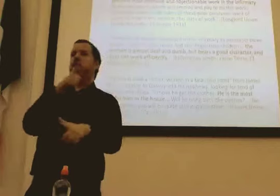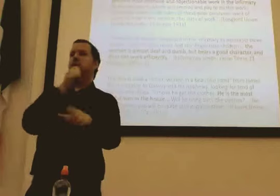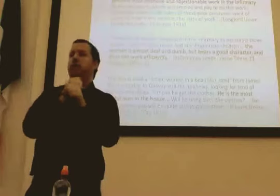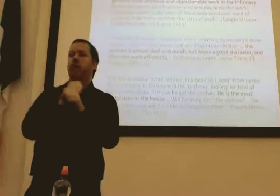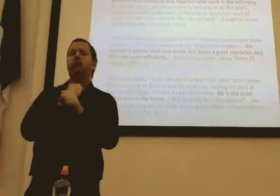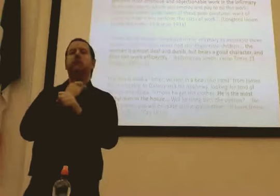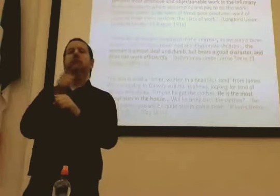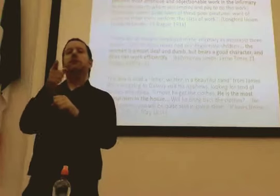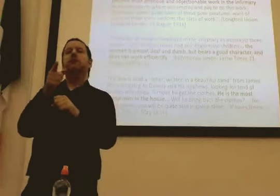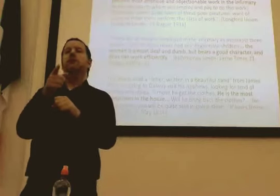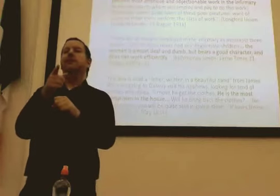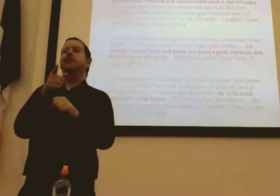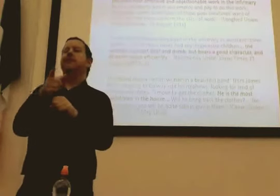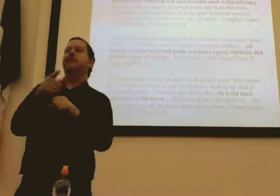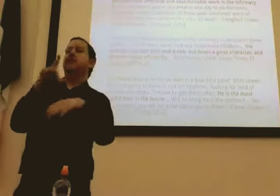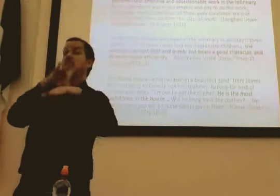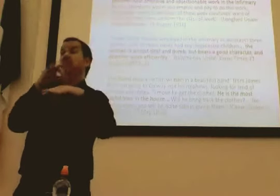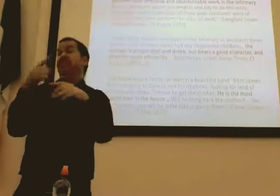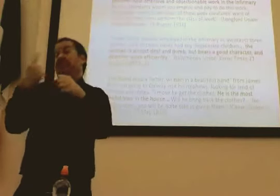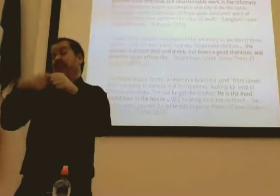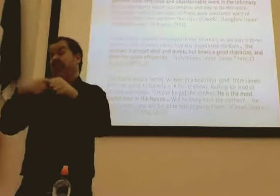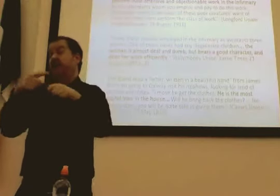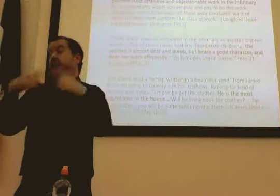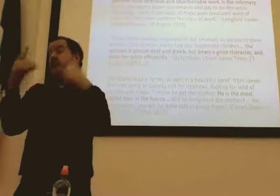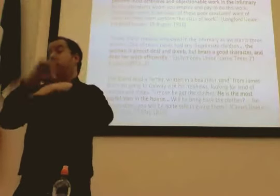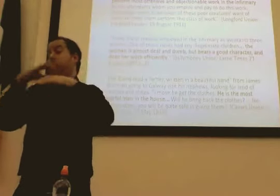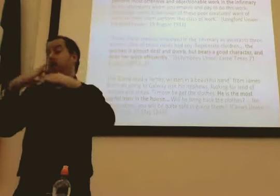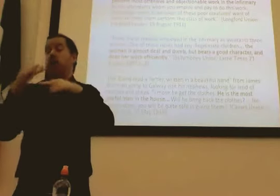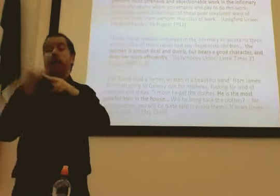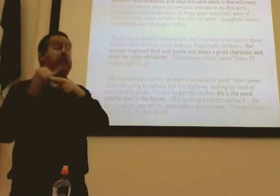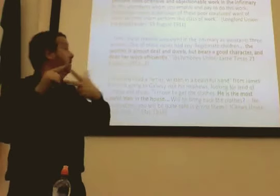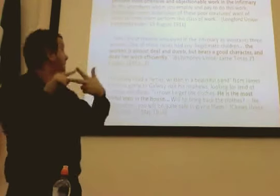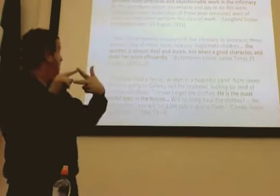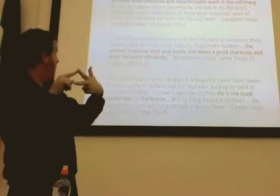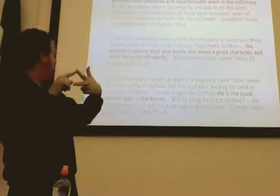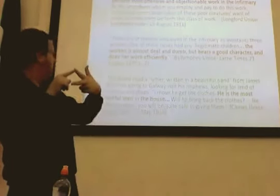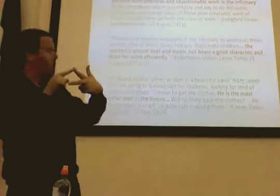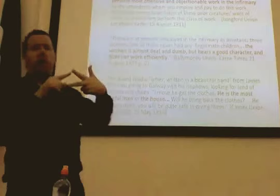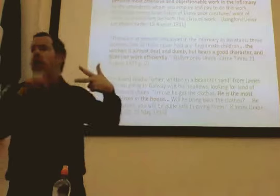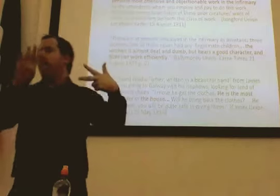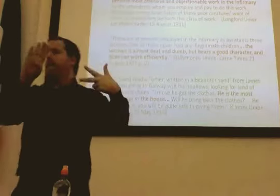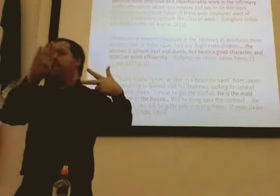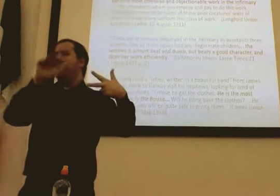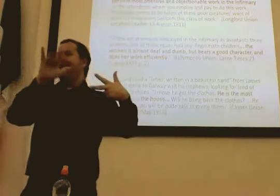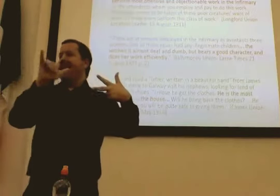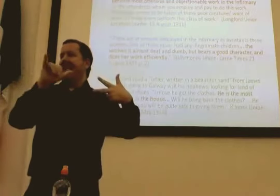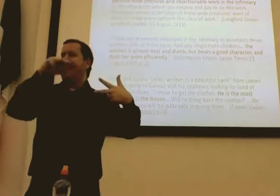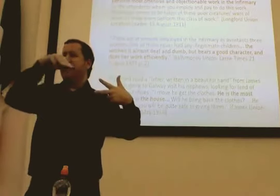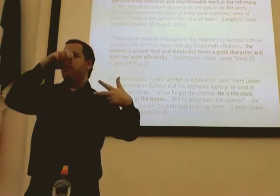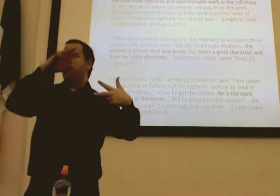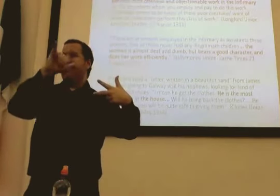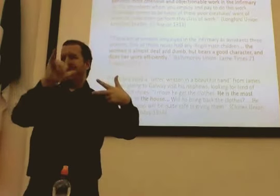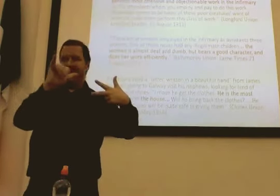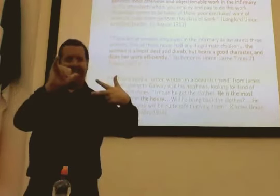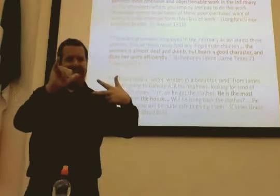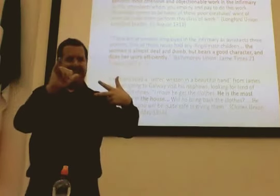The second example I have is quite a positive one, actually, where it was a different hospital in